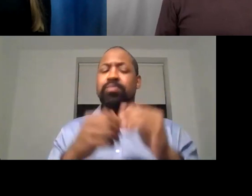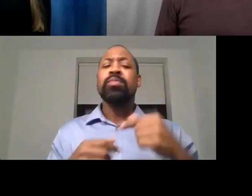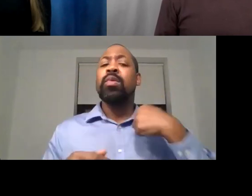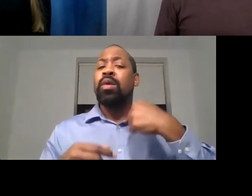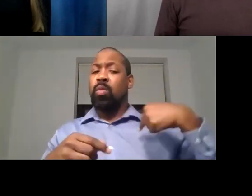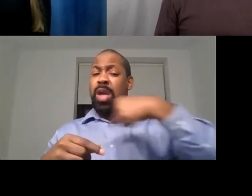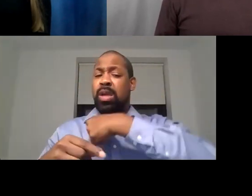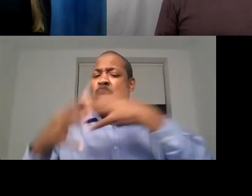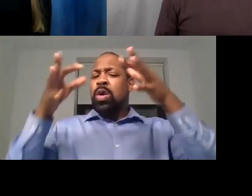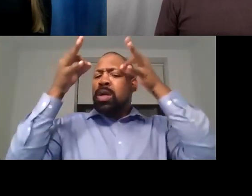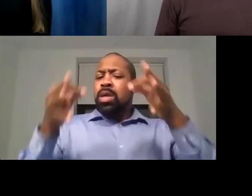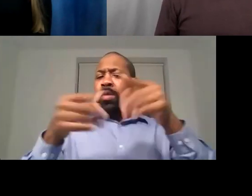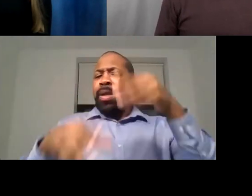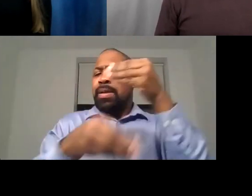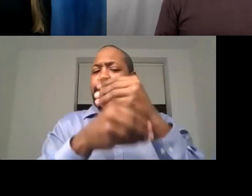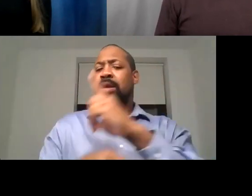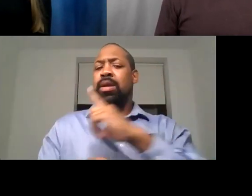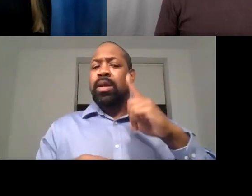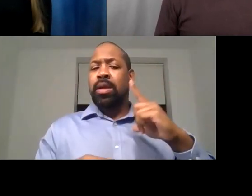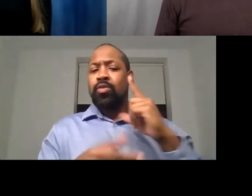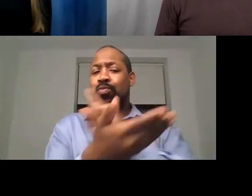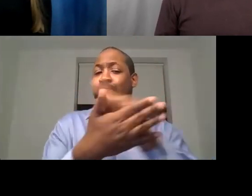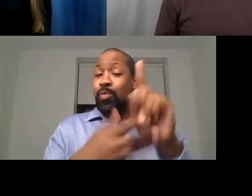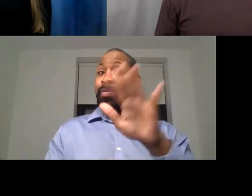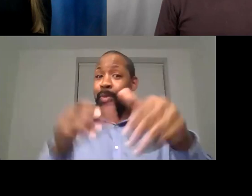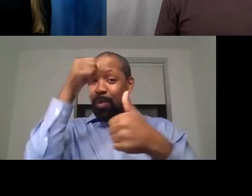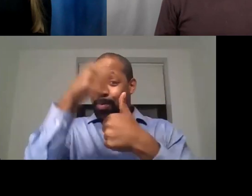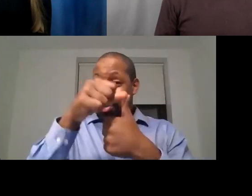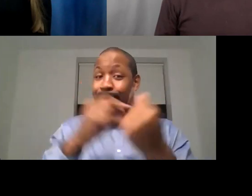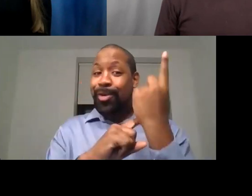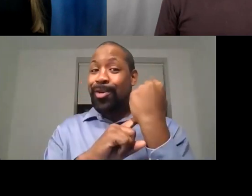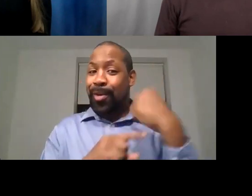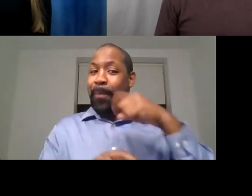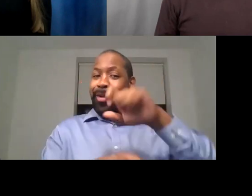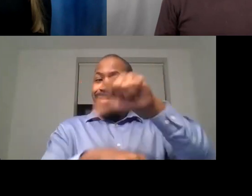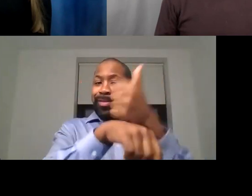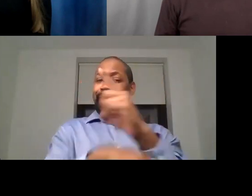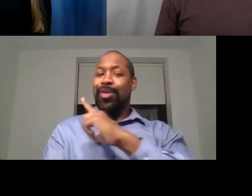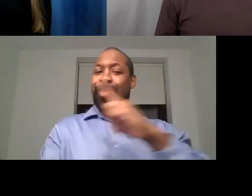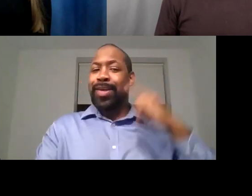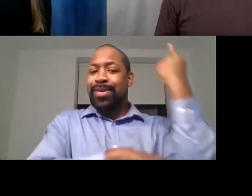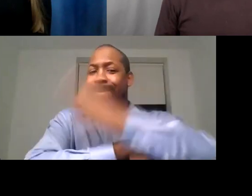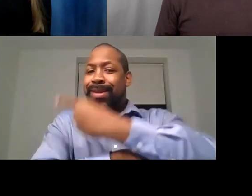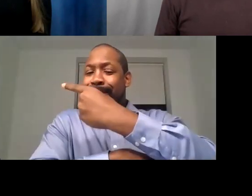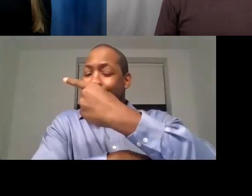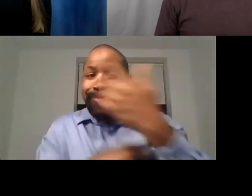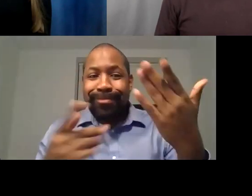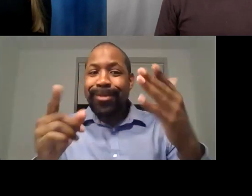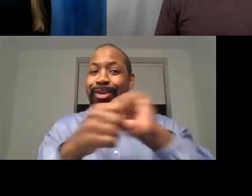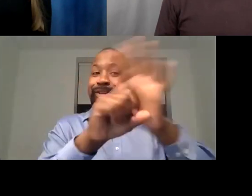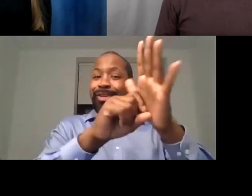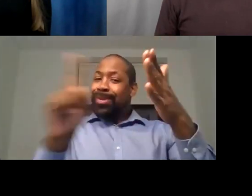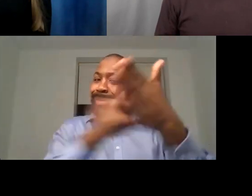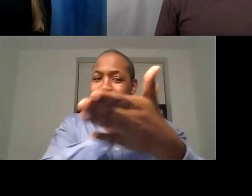talking about different ways to collaborate with the community. And we were talking about establishing a legislative week. As you know, last year we